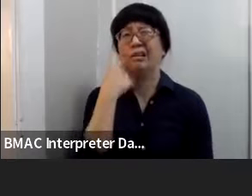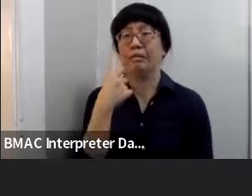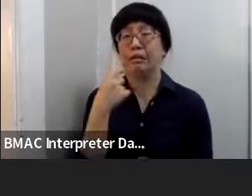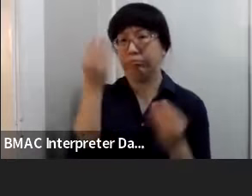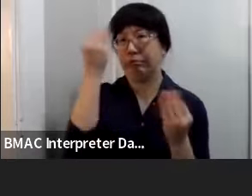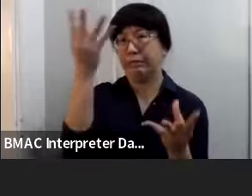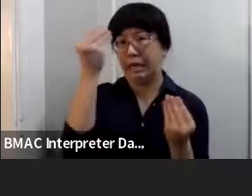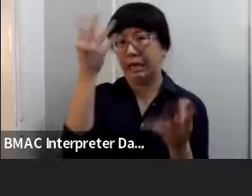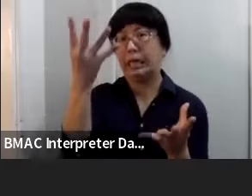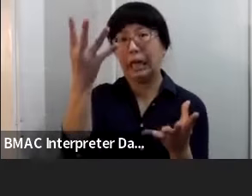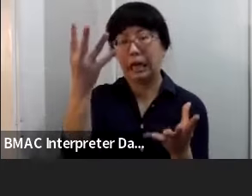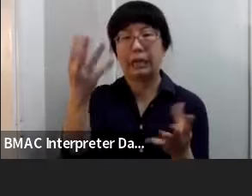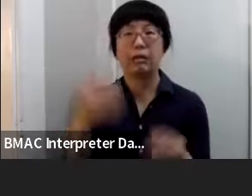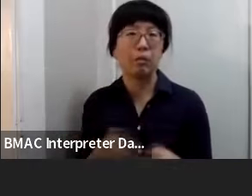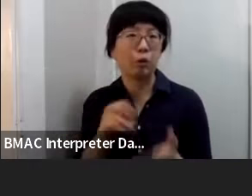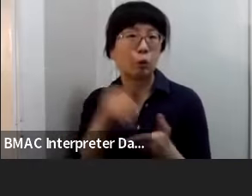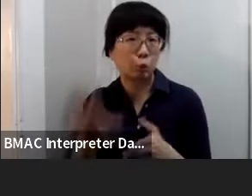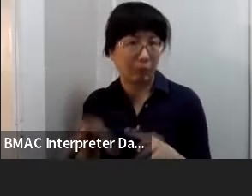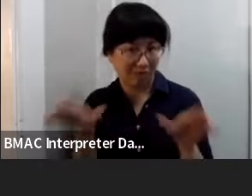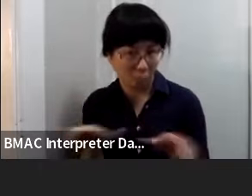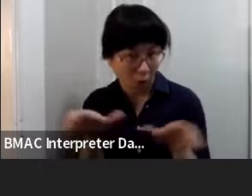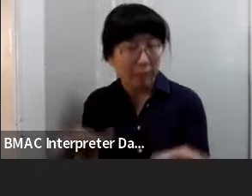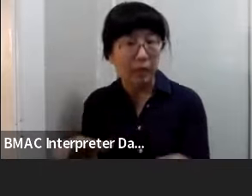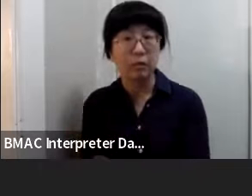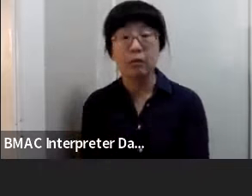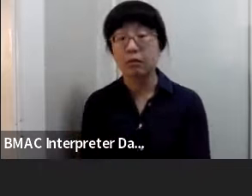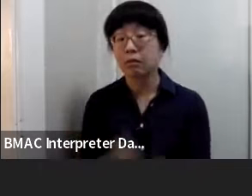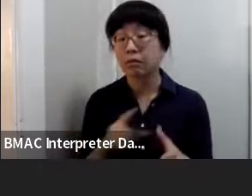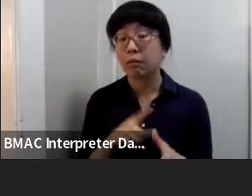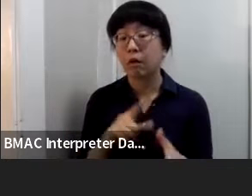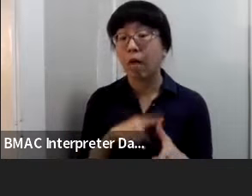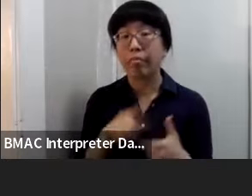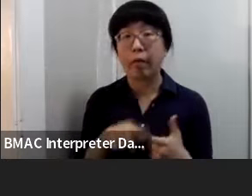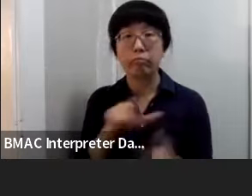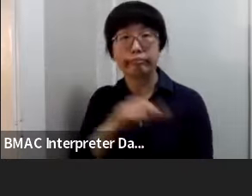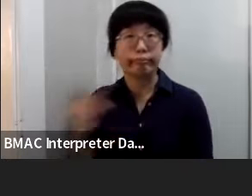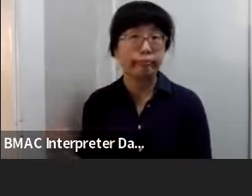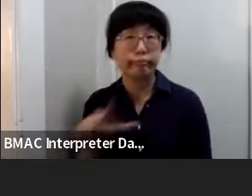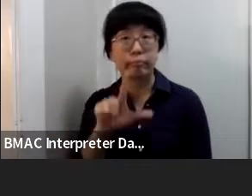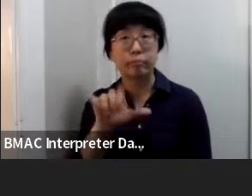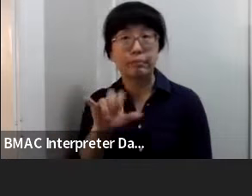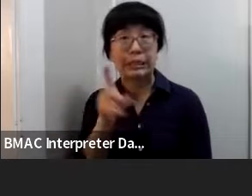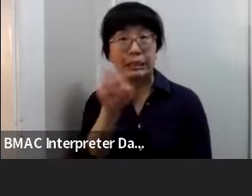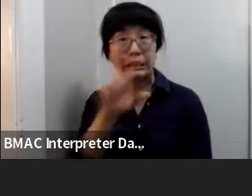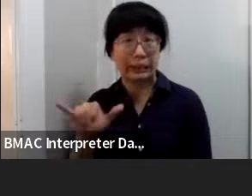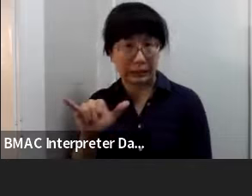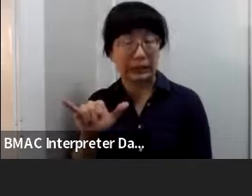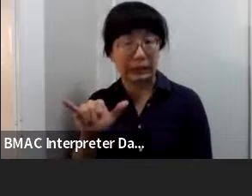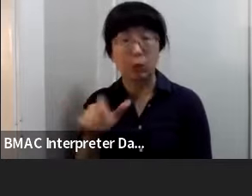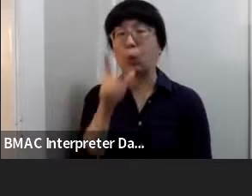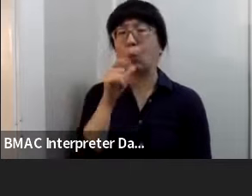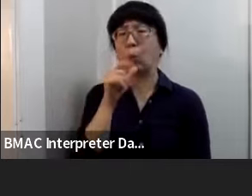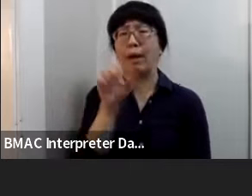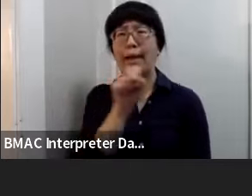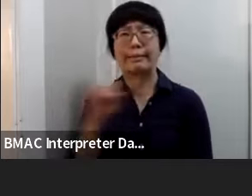DFW rates, and student performance. And then lastly, Lindsay's going to wrap things up by talking about who the SI leaders, the